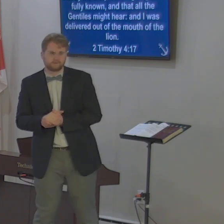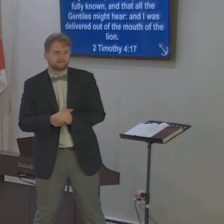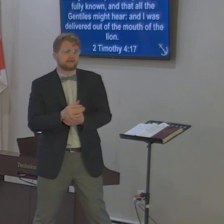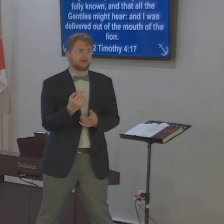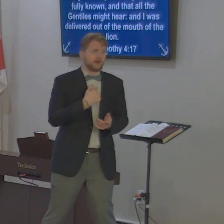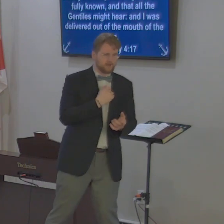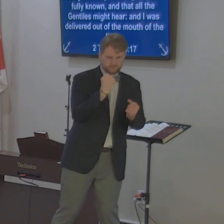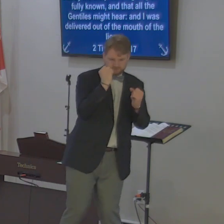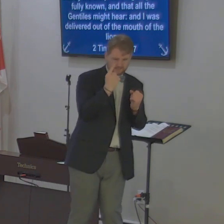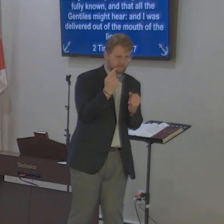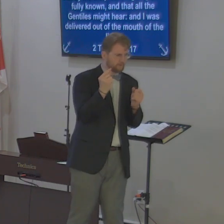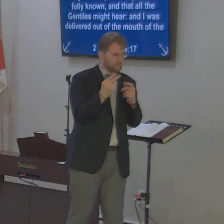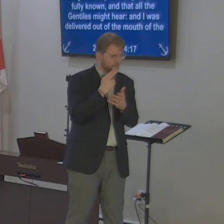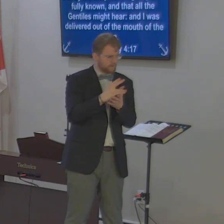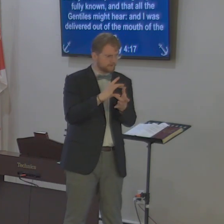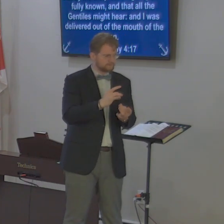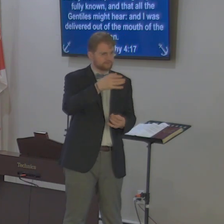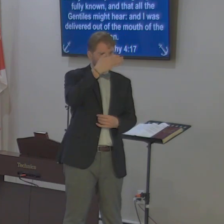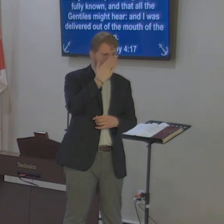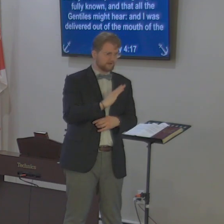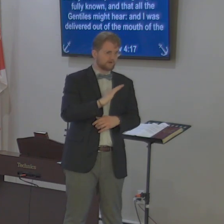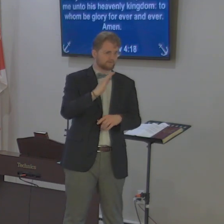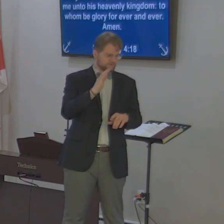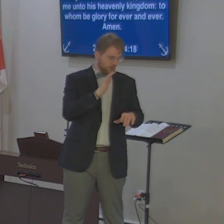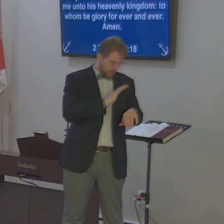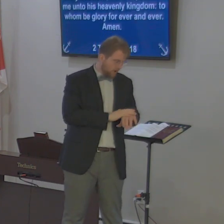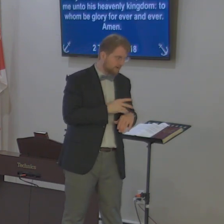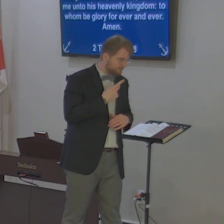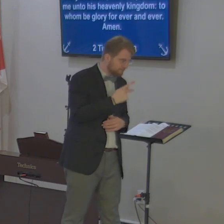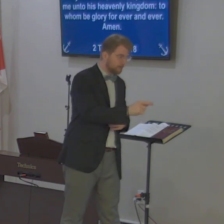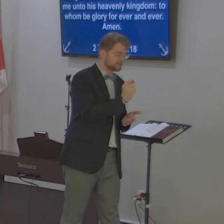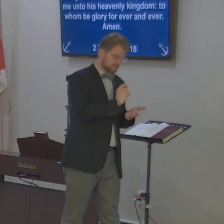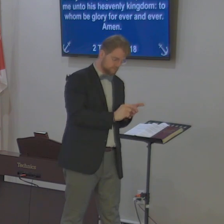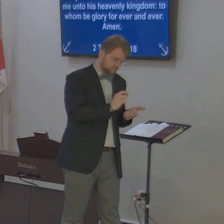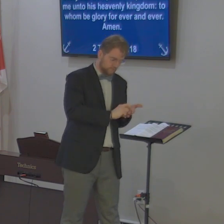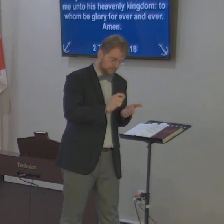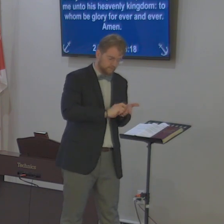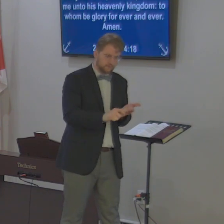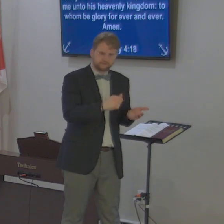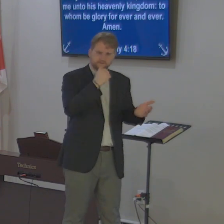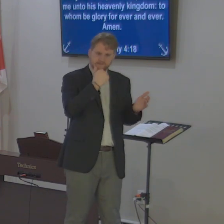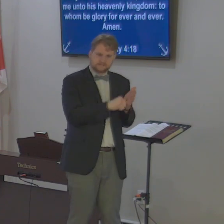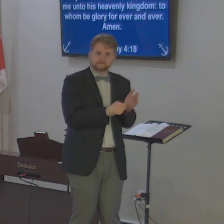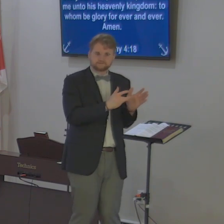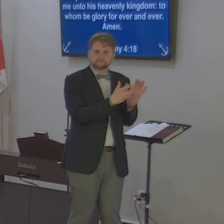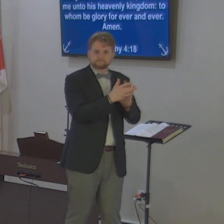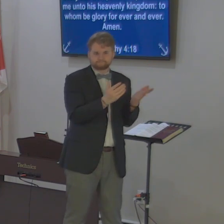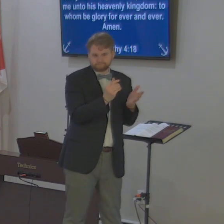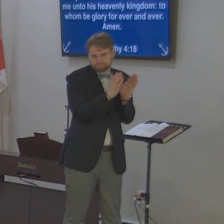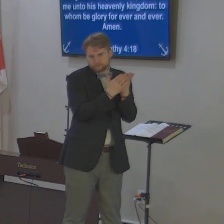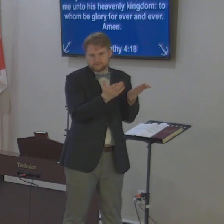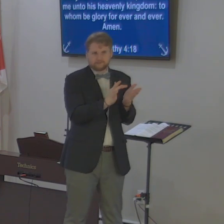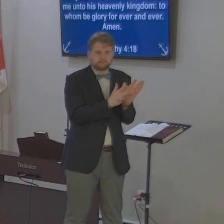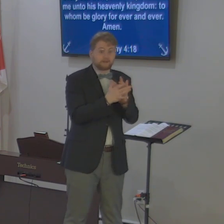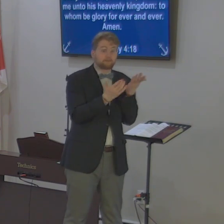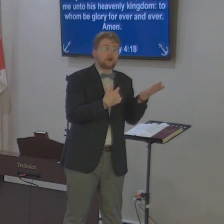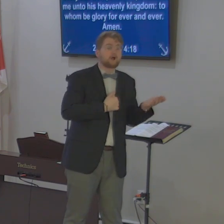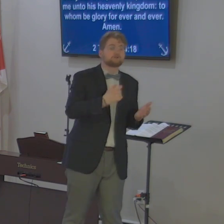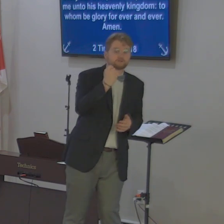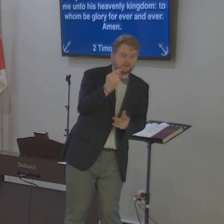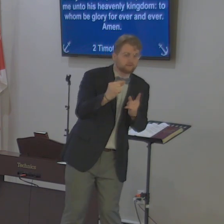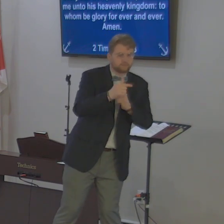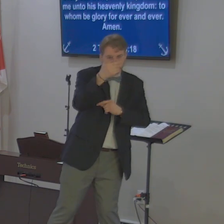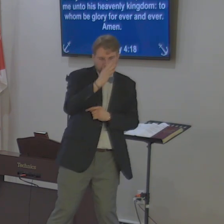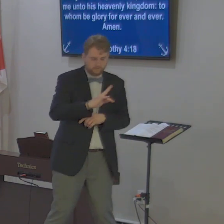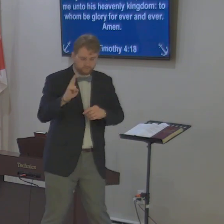God resting upon him as he penned out those epistles. The Holy Spirit of God was using him as he wrote those words,